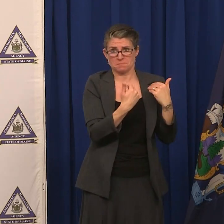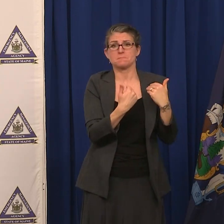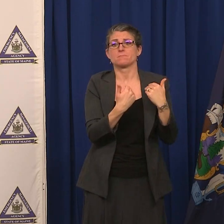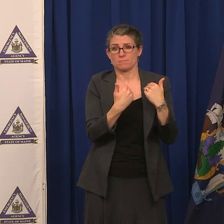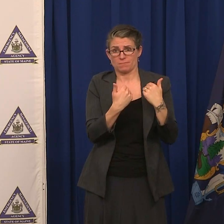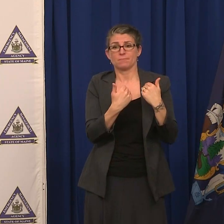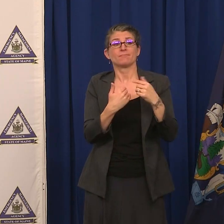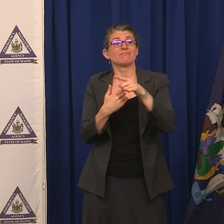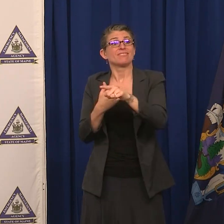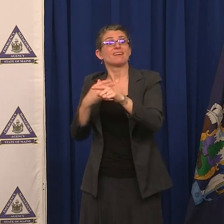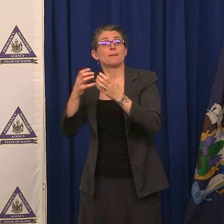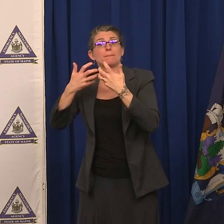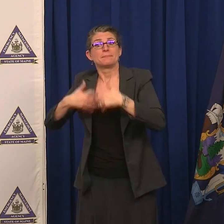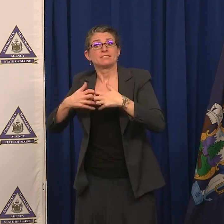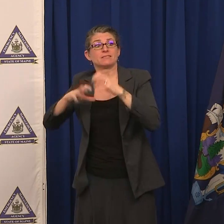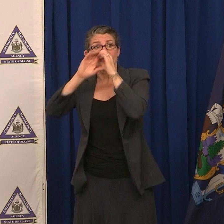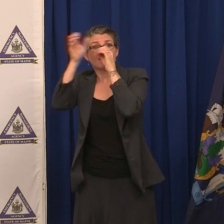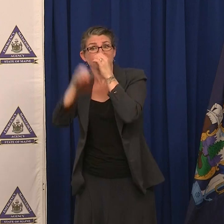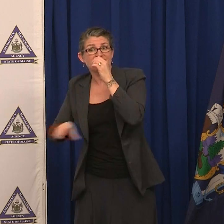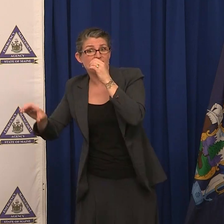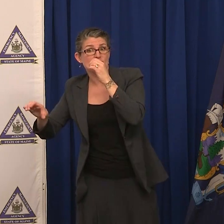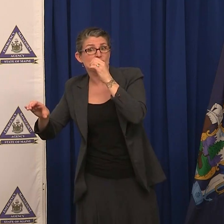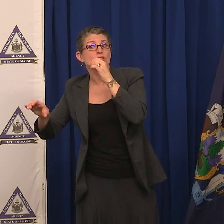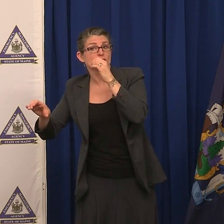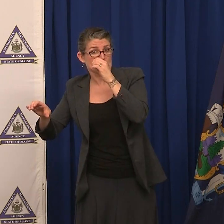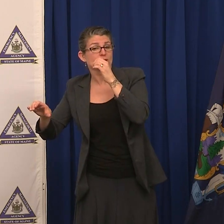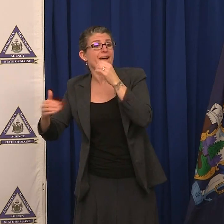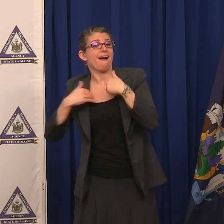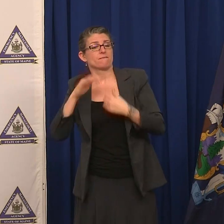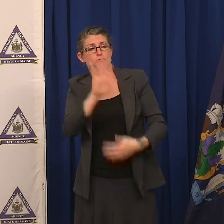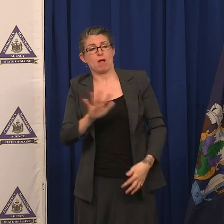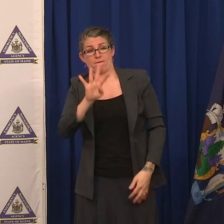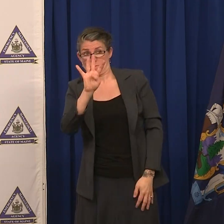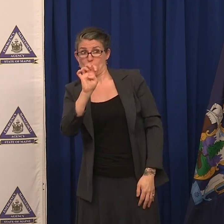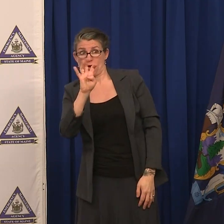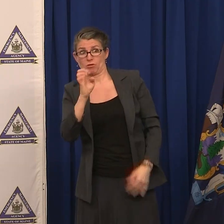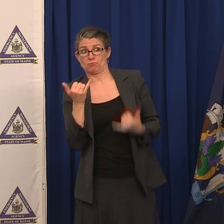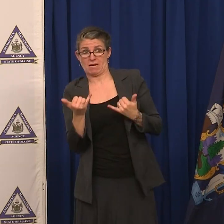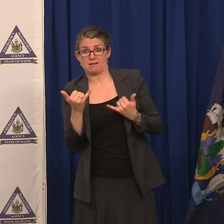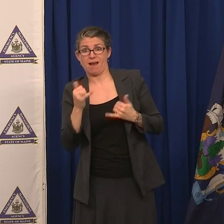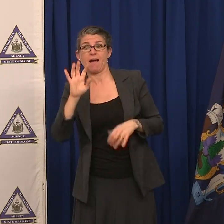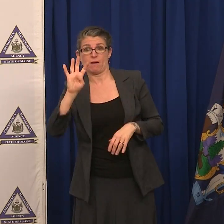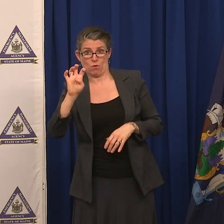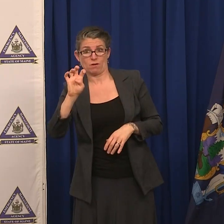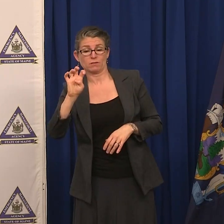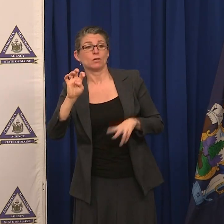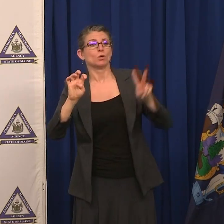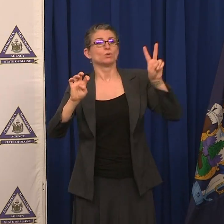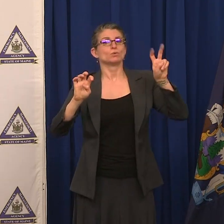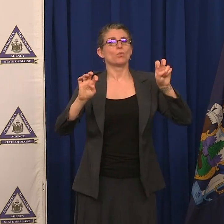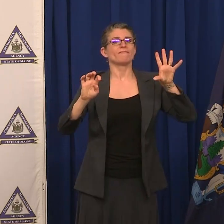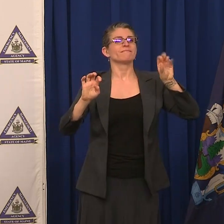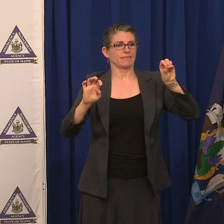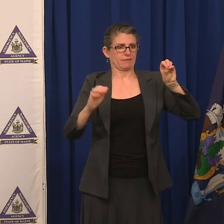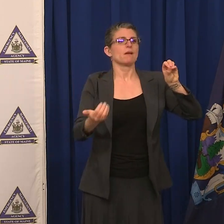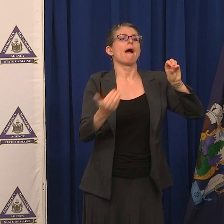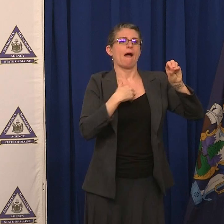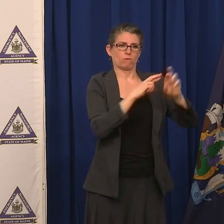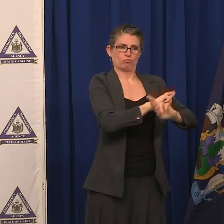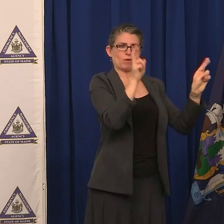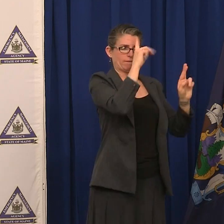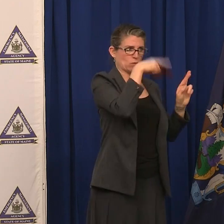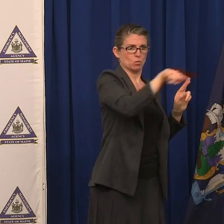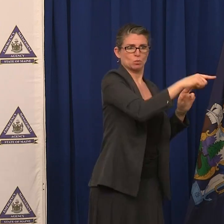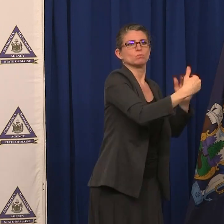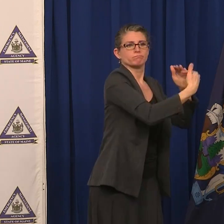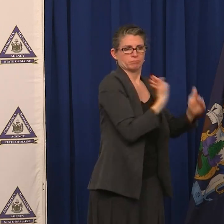available, or in total, and about 250 are available. So there is capacity in the system. However, none of